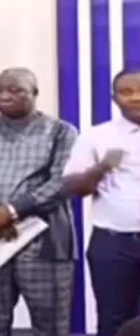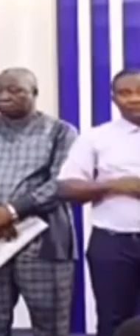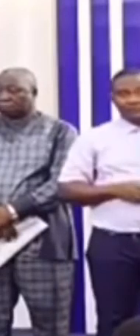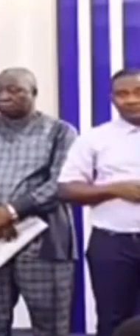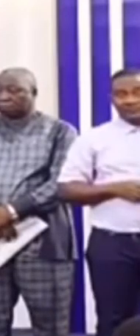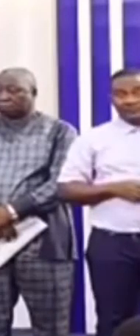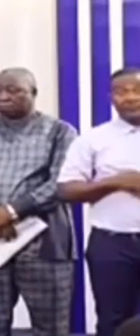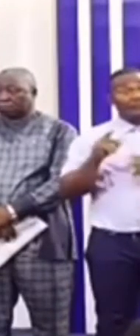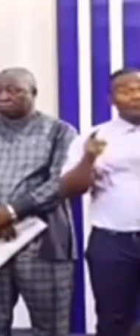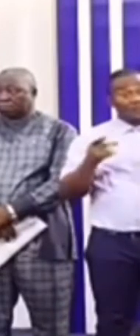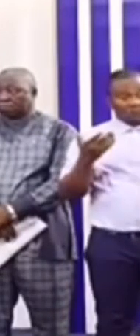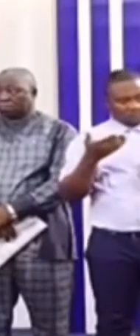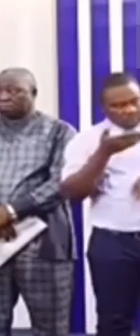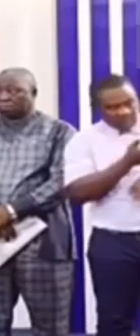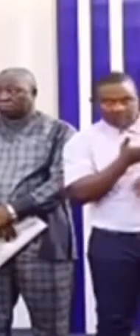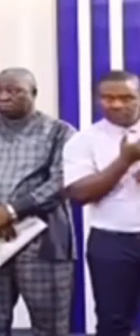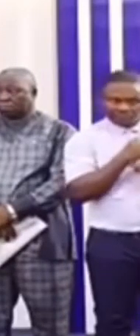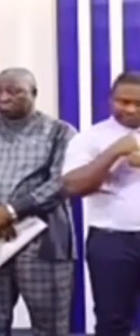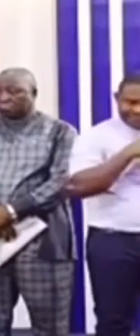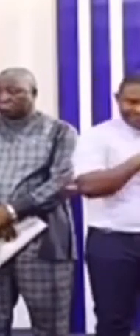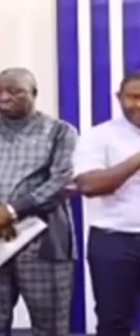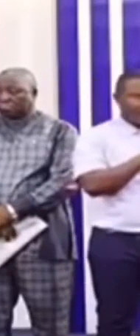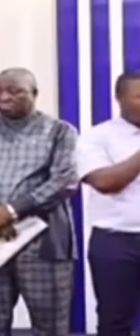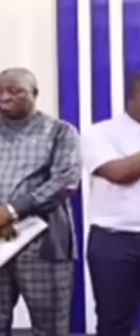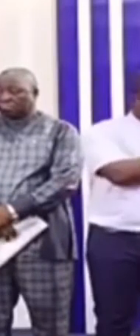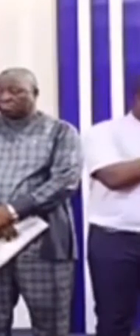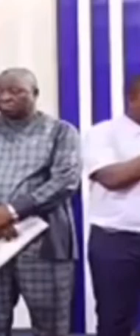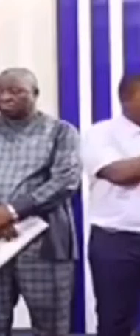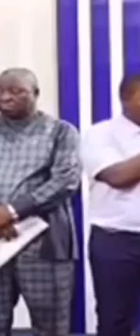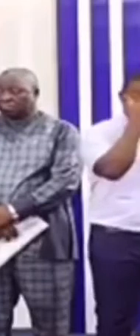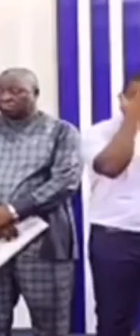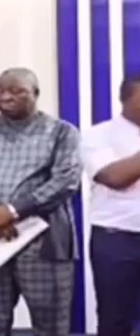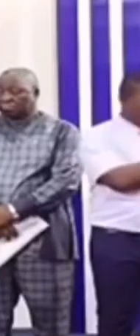there are protected from getting in contact with people who may be